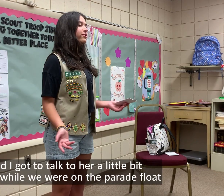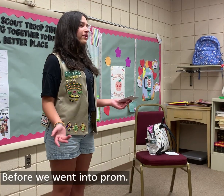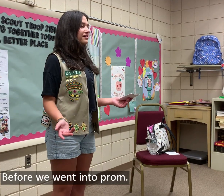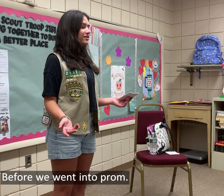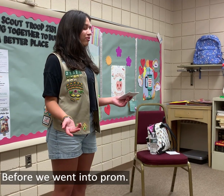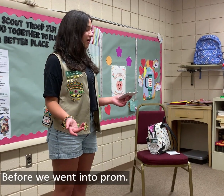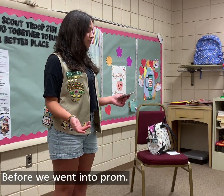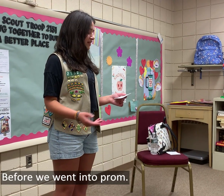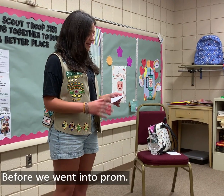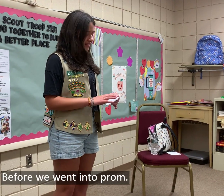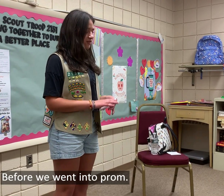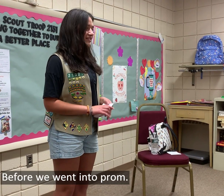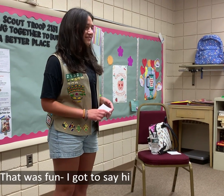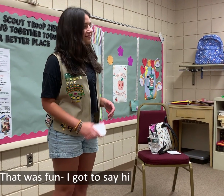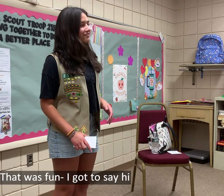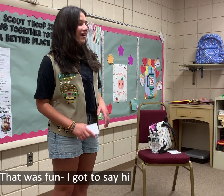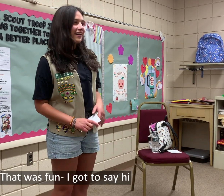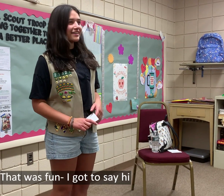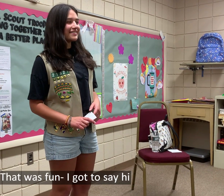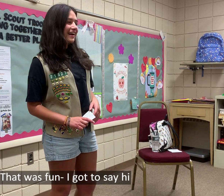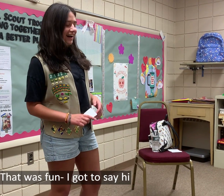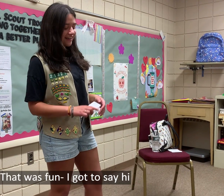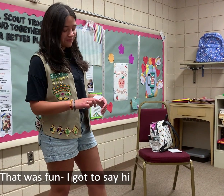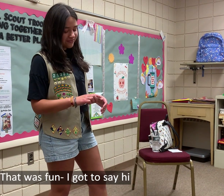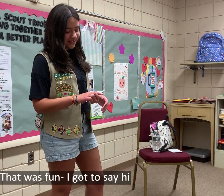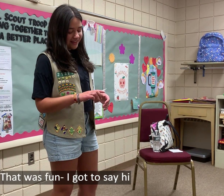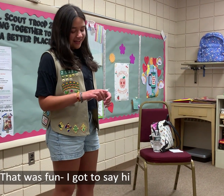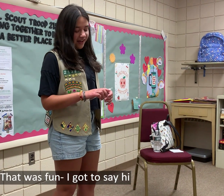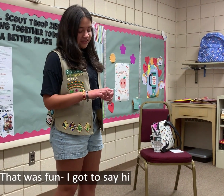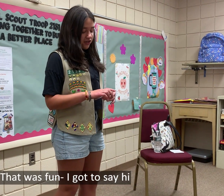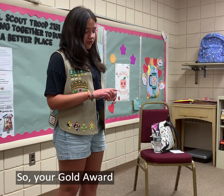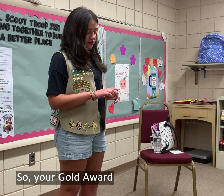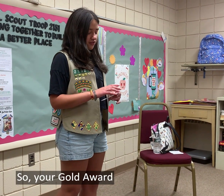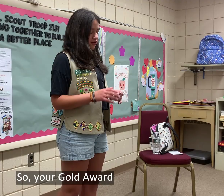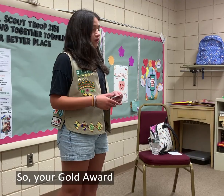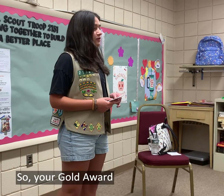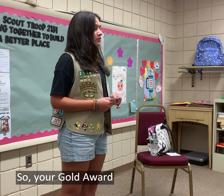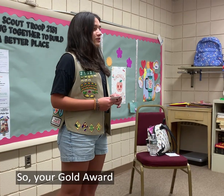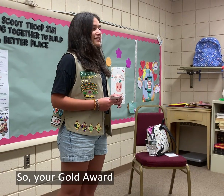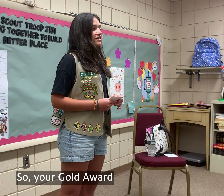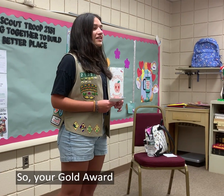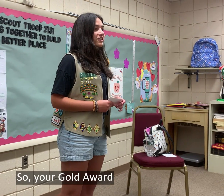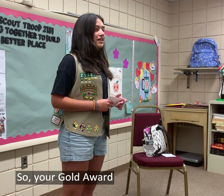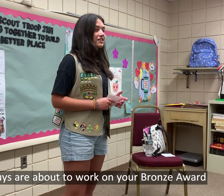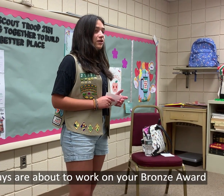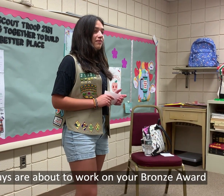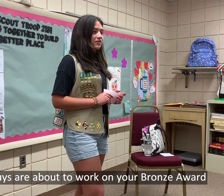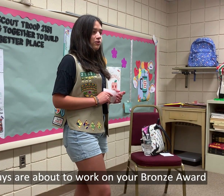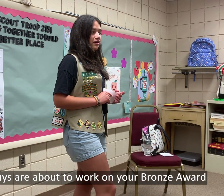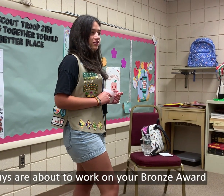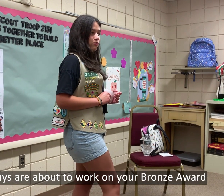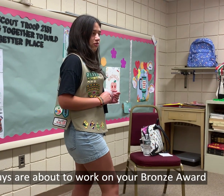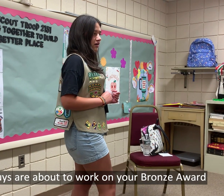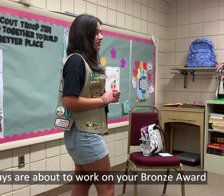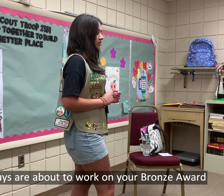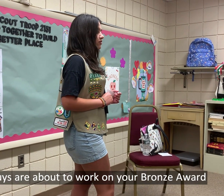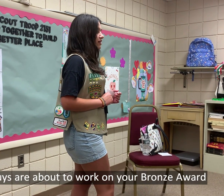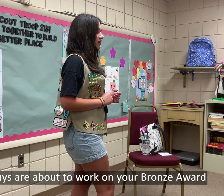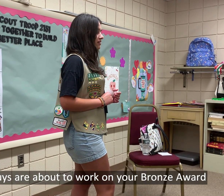into prom. That was fun. I got to say hi. So your gold award. So I hear you guys are about to work on your bronze award. Do